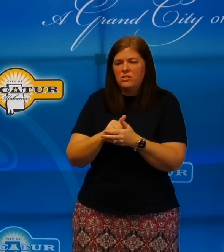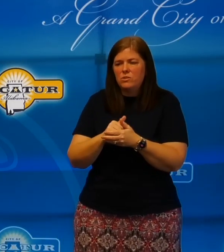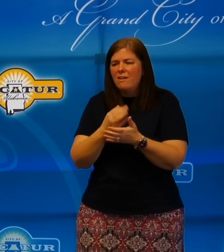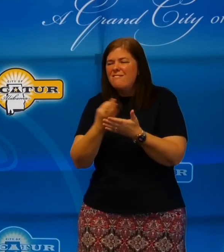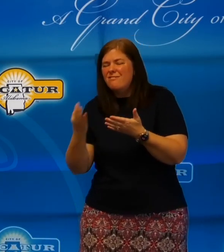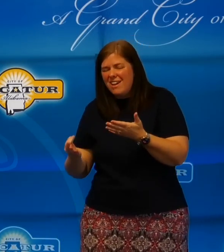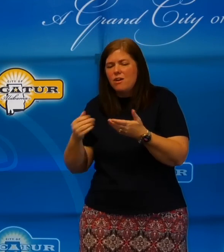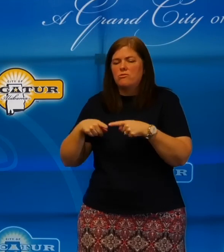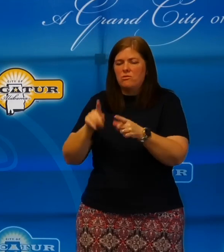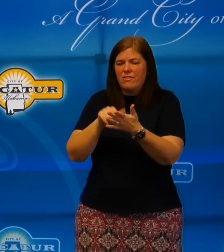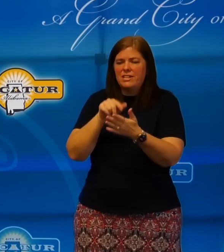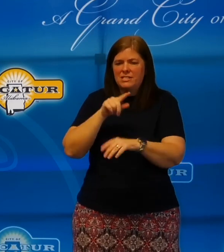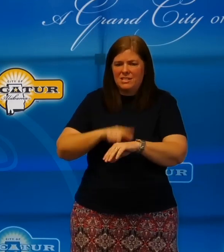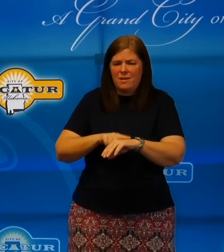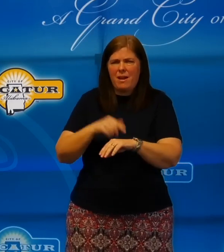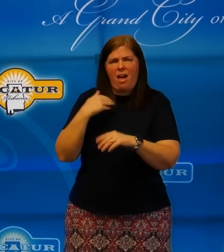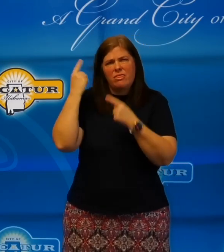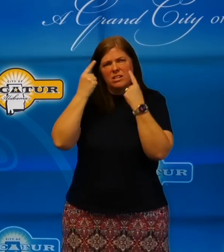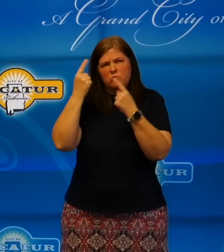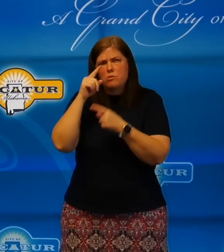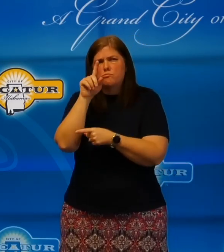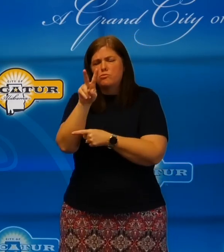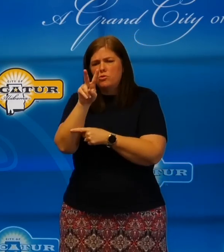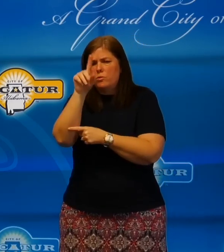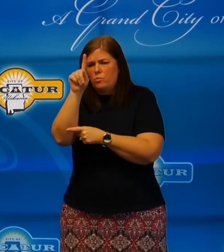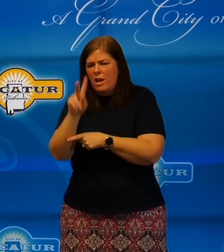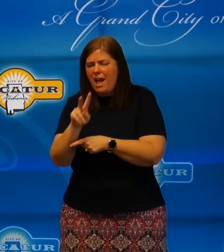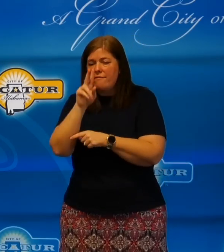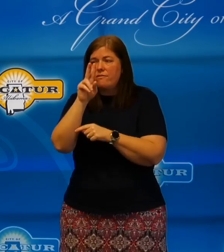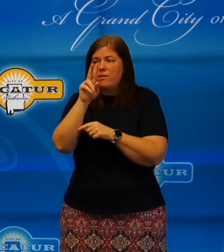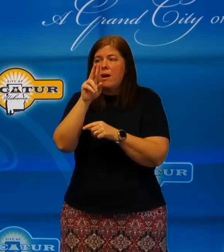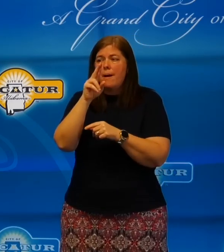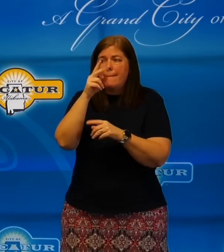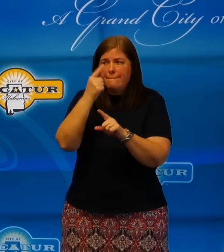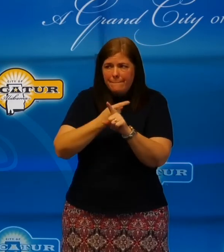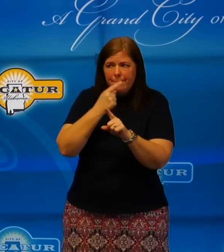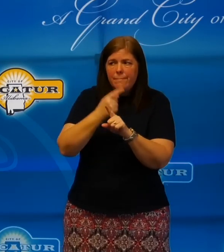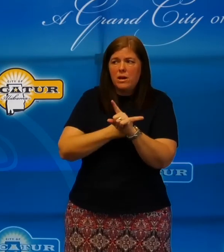So I think it's a 2.5-month process,